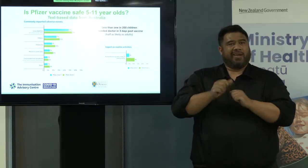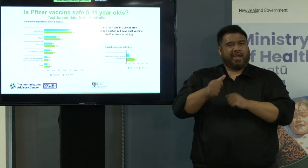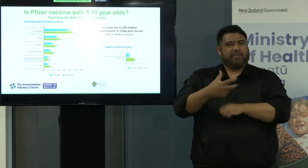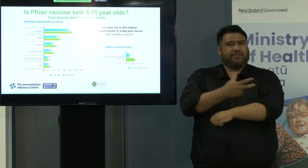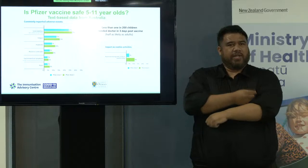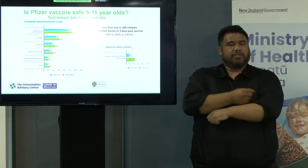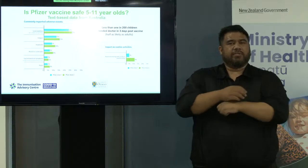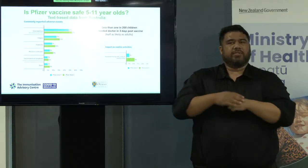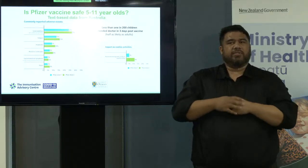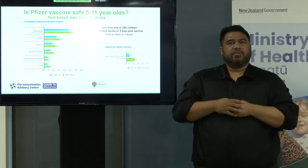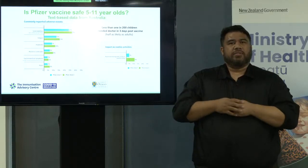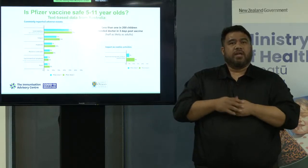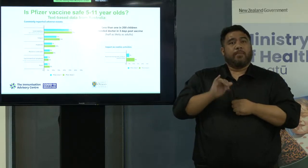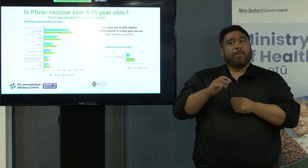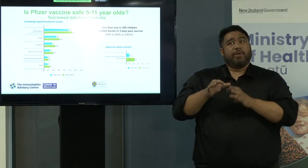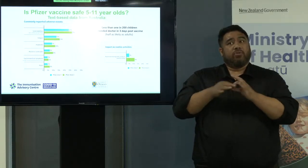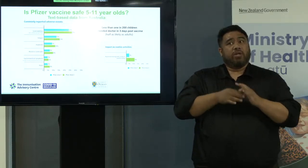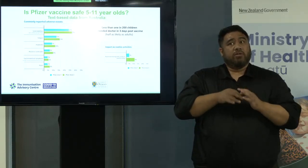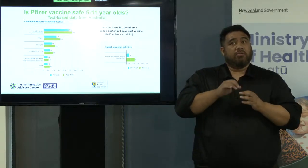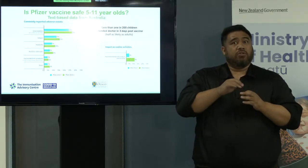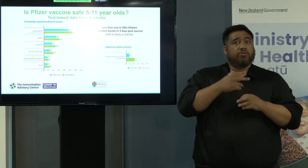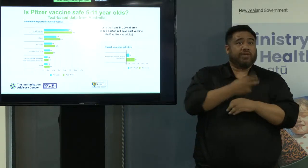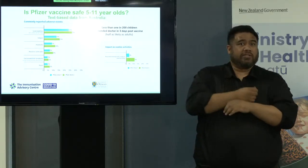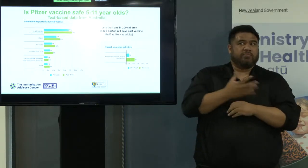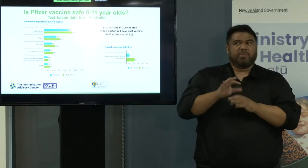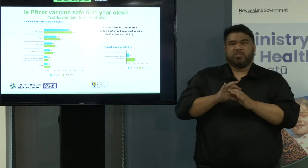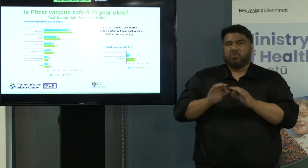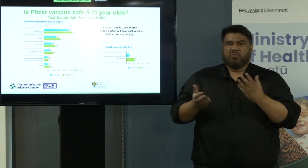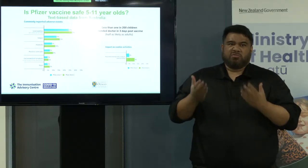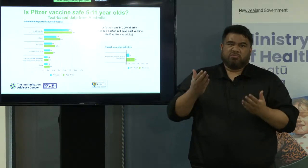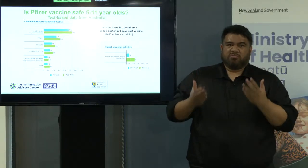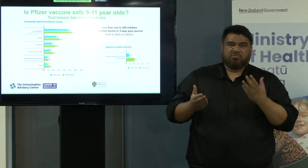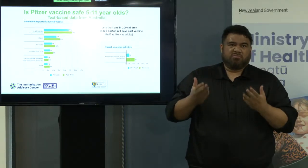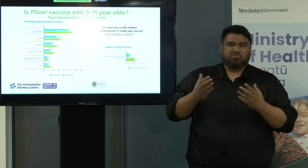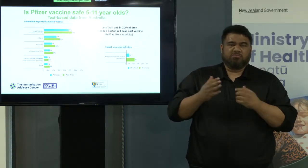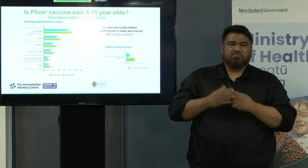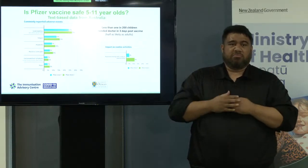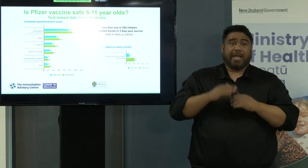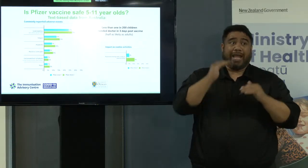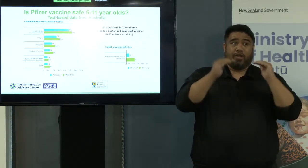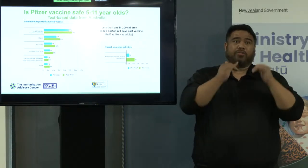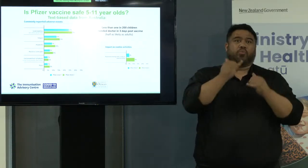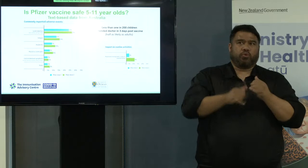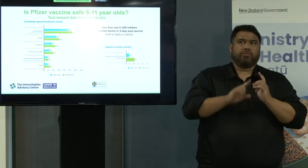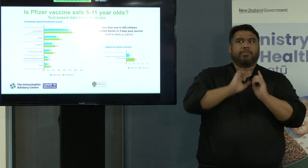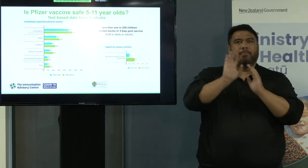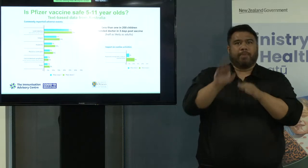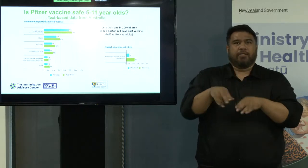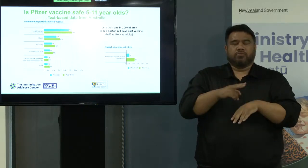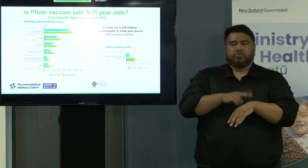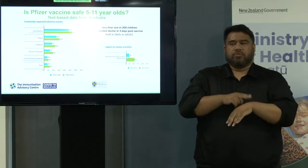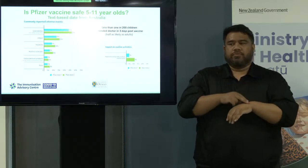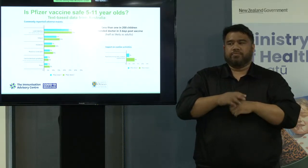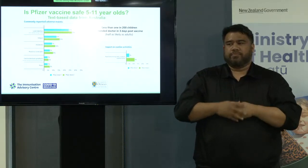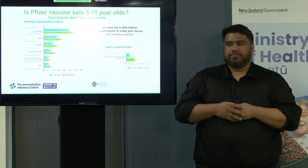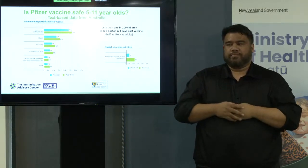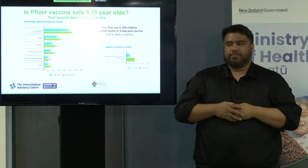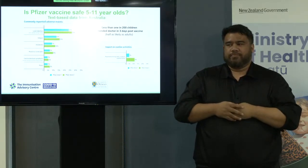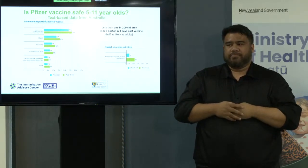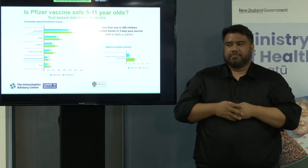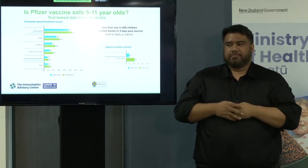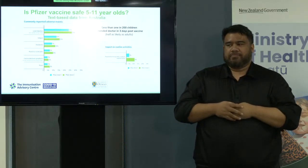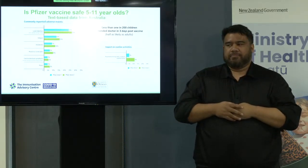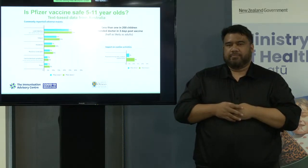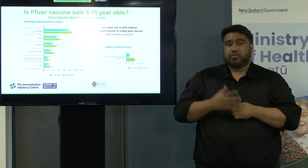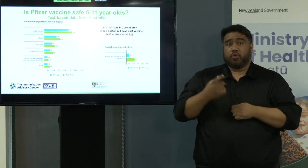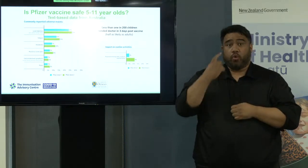which may or may not have been related to the vaccine, but that was about half as likely as adults. So again, all the evidence that